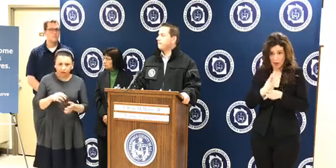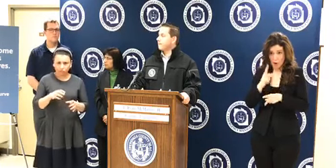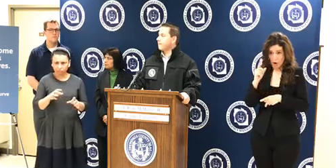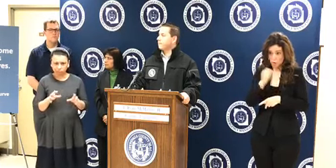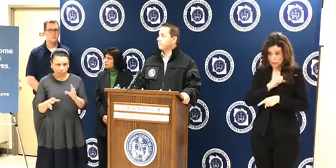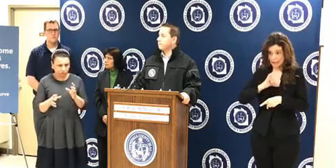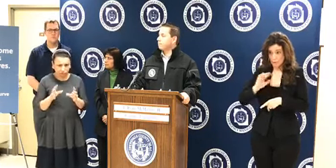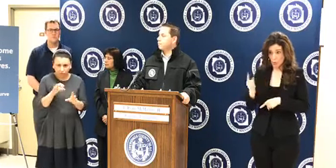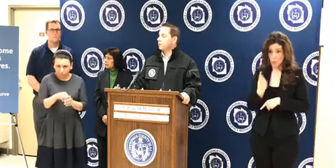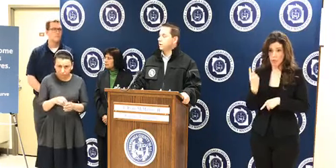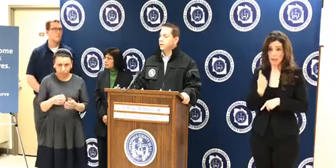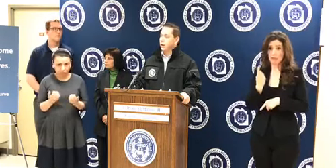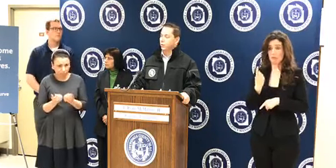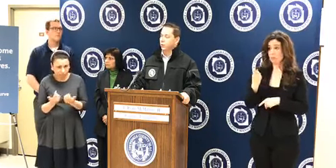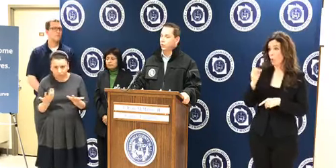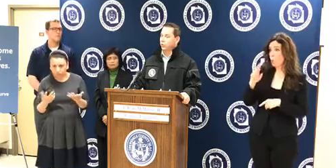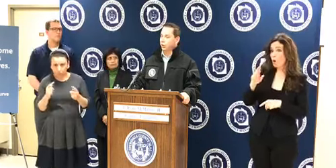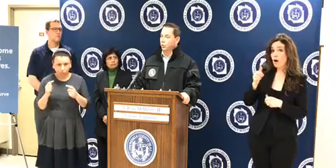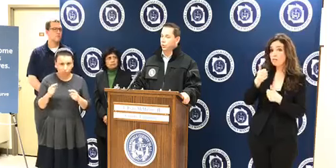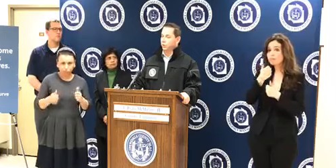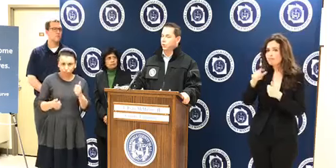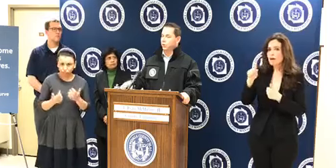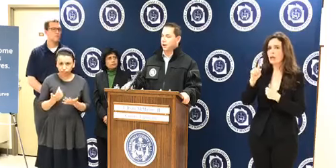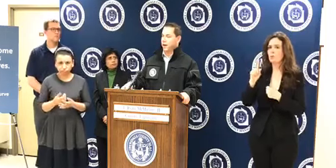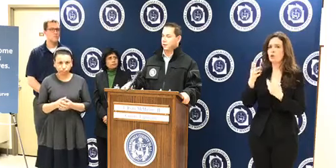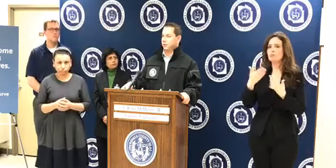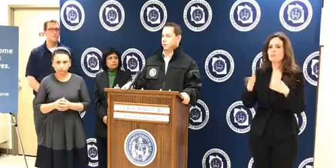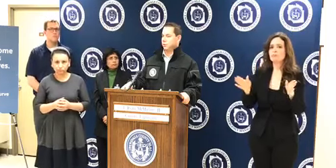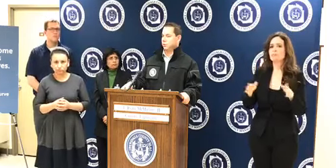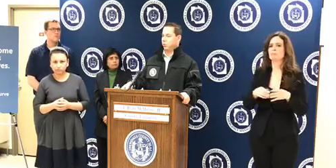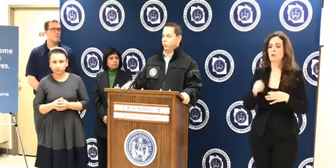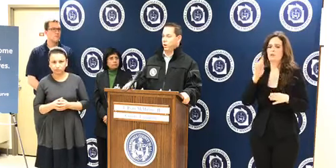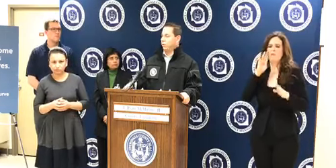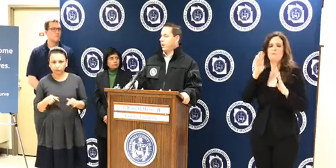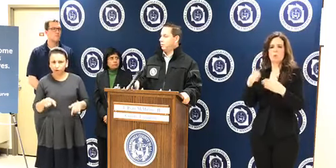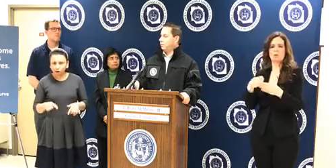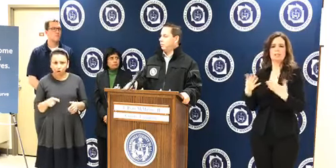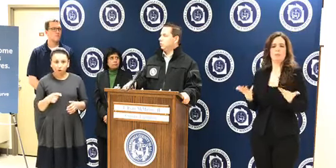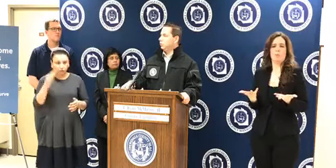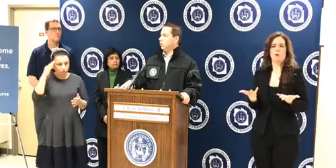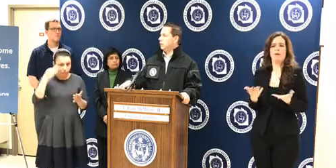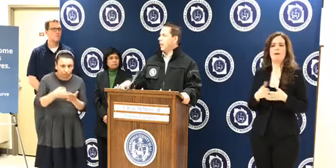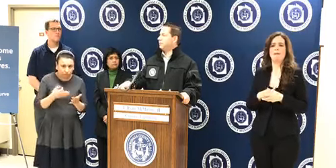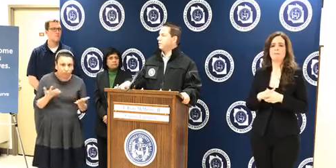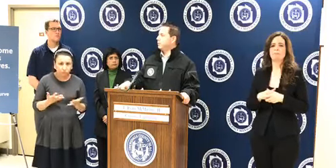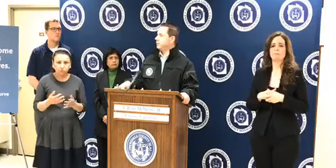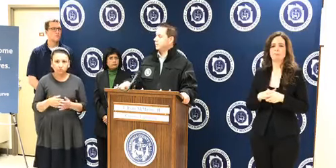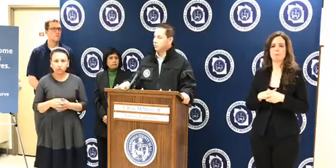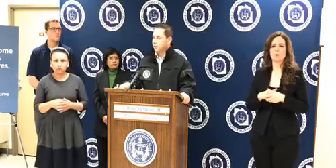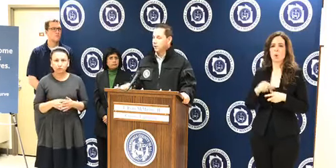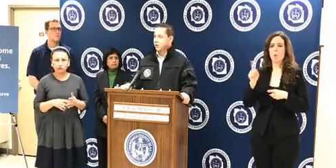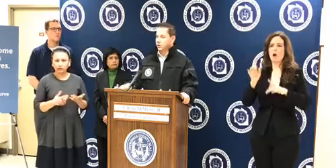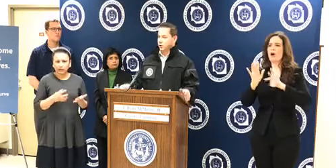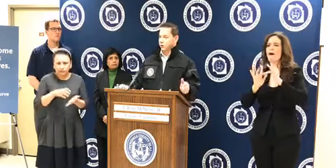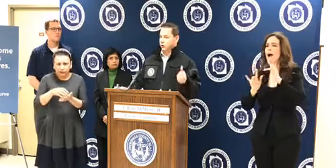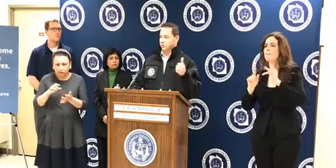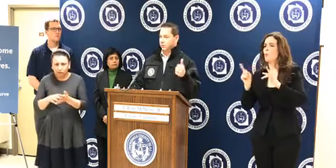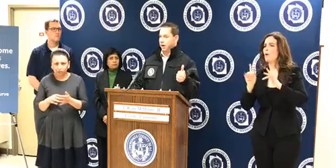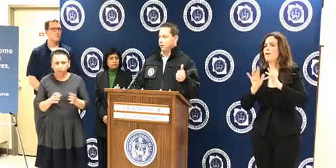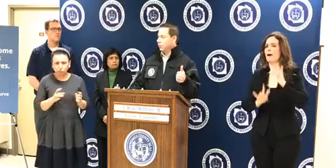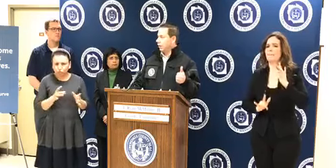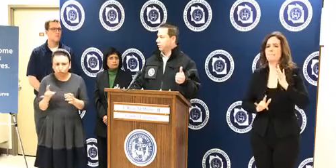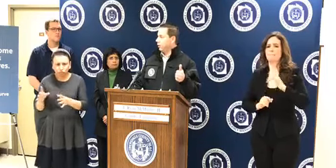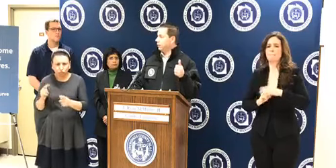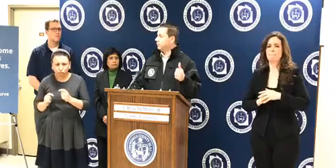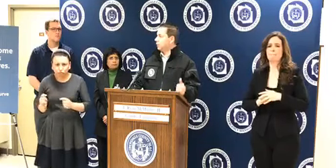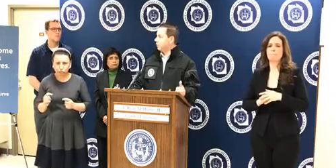you trying to accommodate other people? Yeah, too, or- we're looking at where the gaps might be, Tim. Certainly,